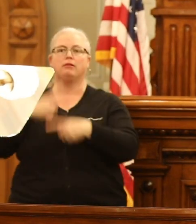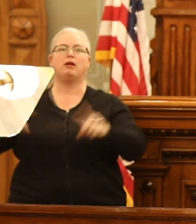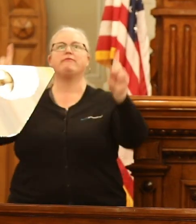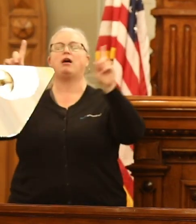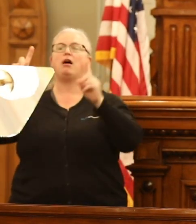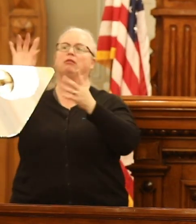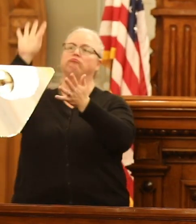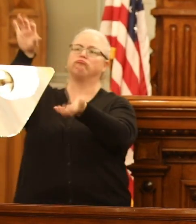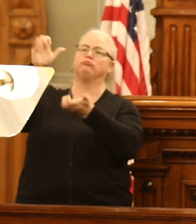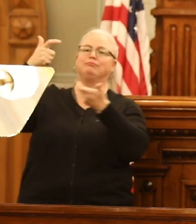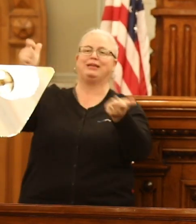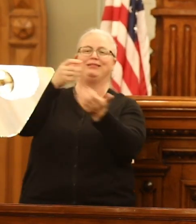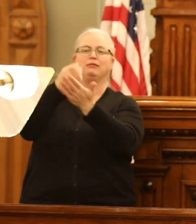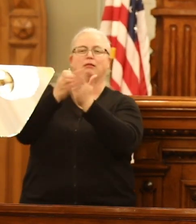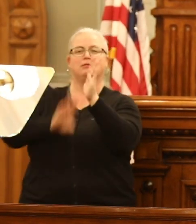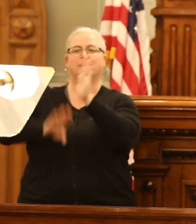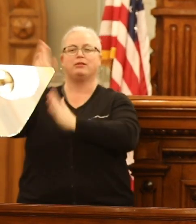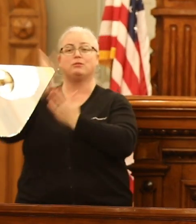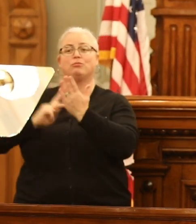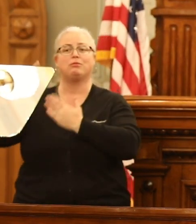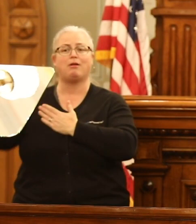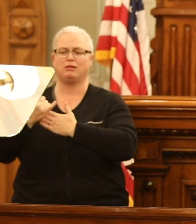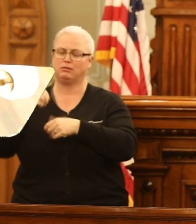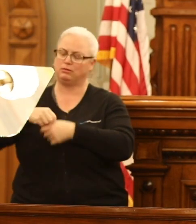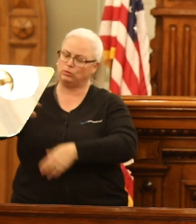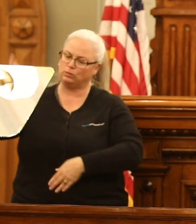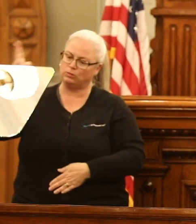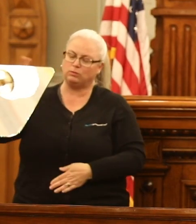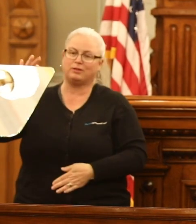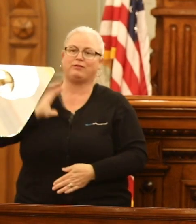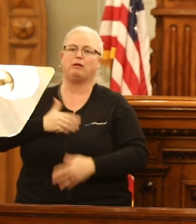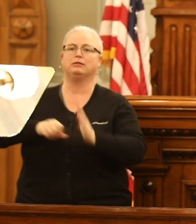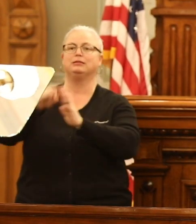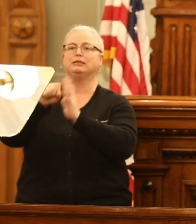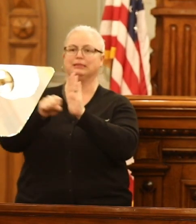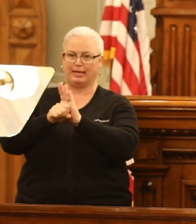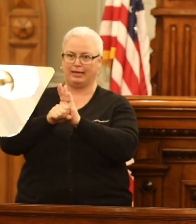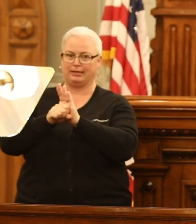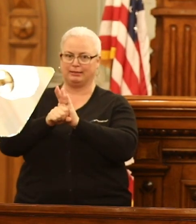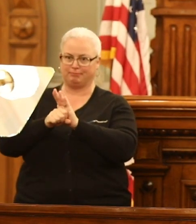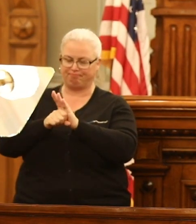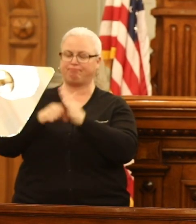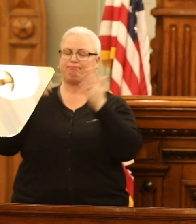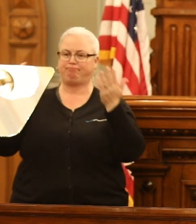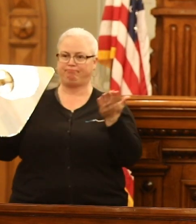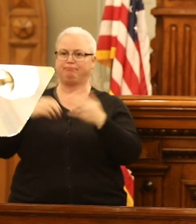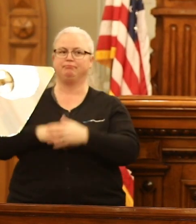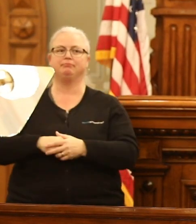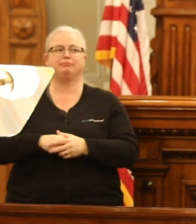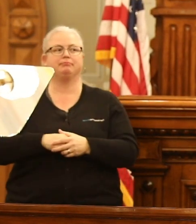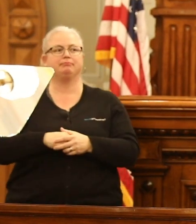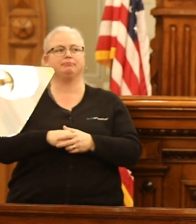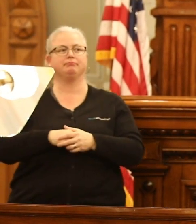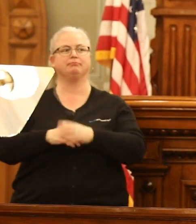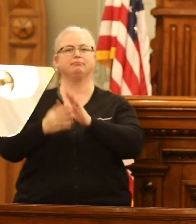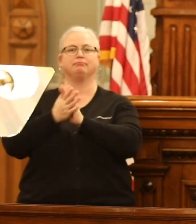the largest economic development project in the history of our state. And